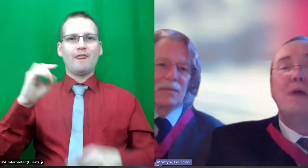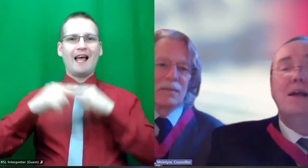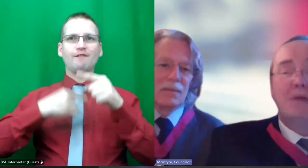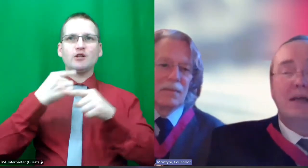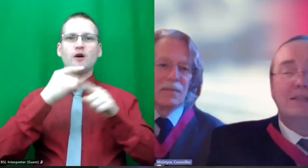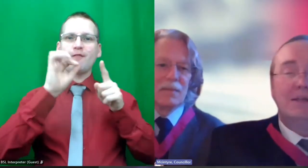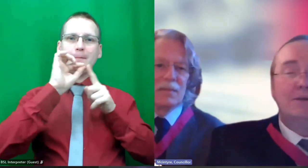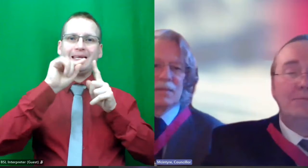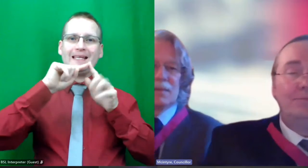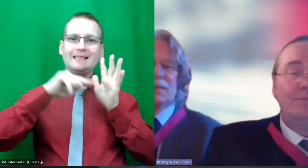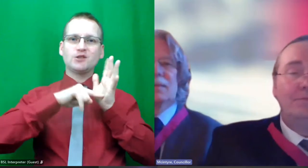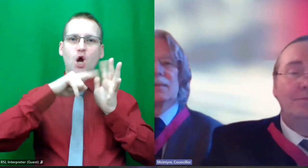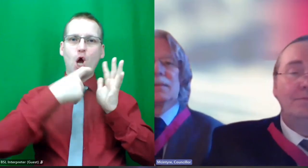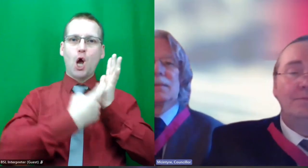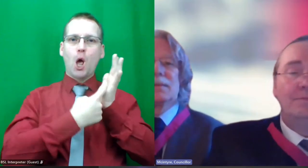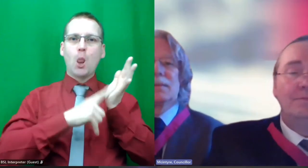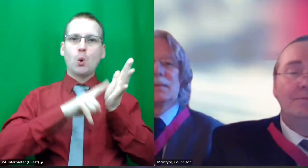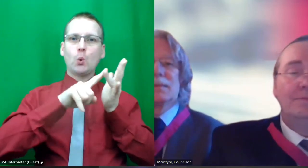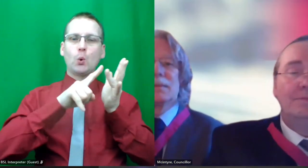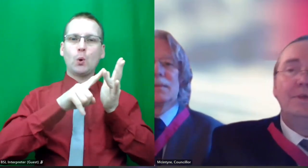Peterloo Massacre.